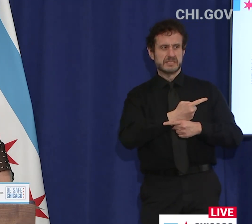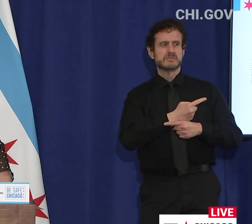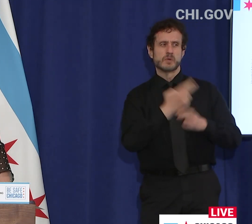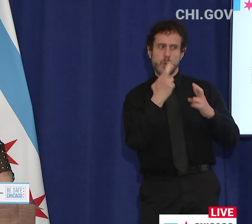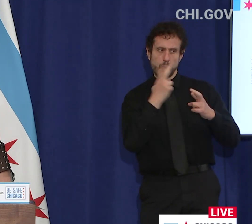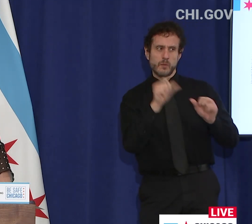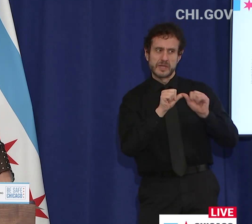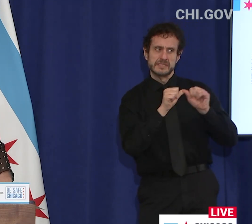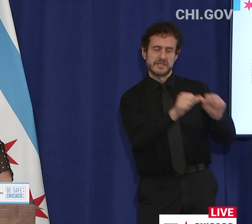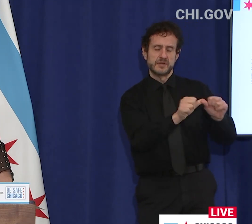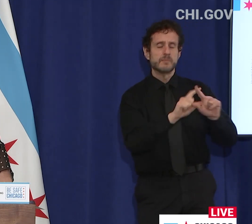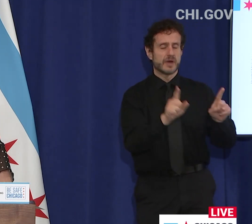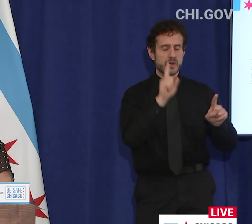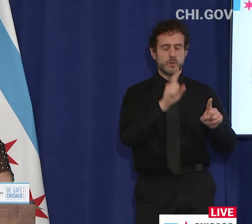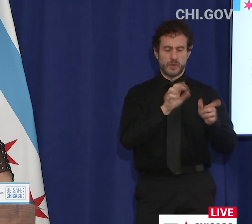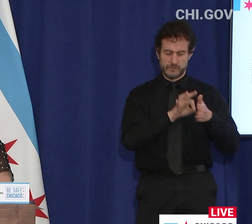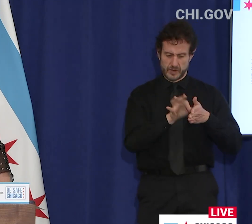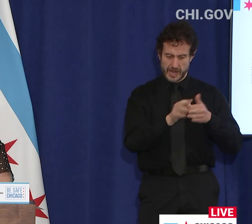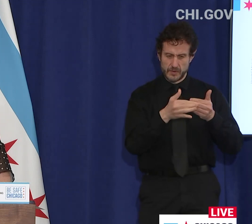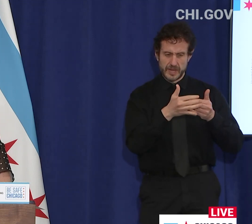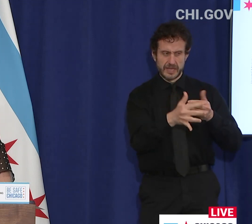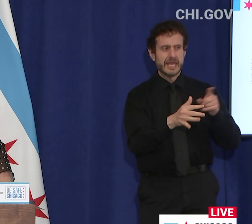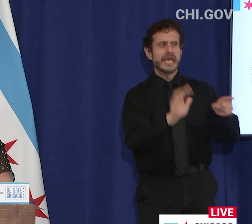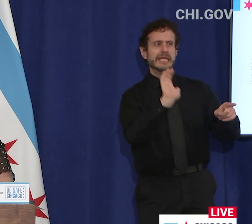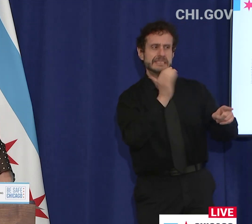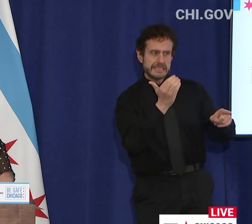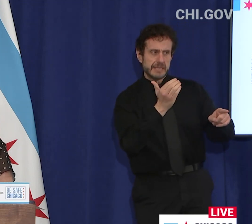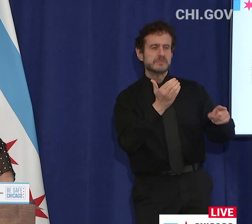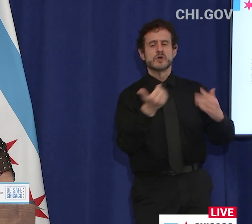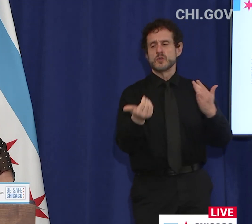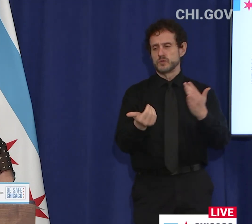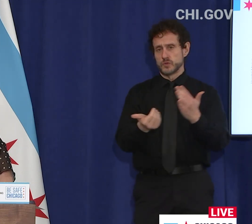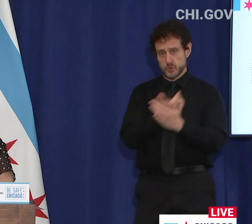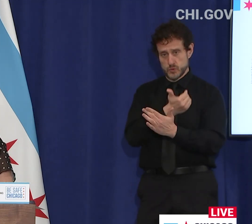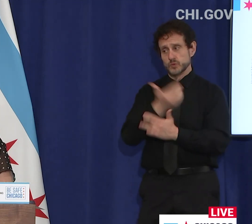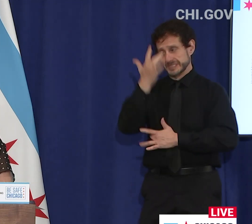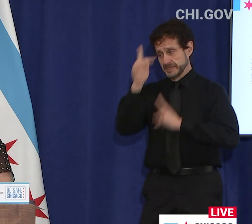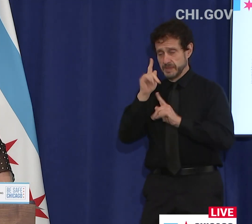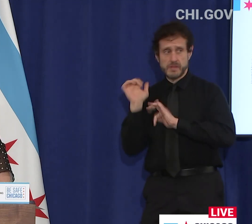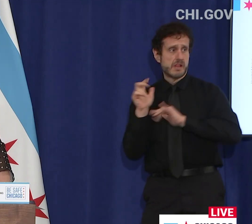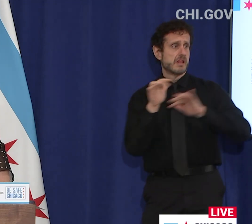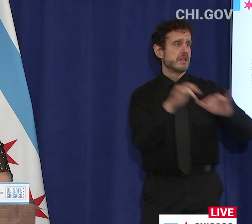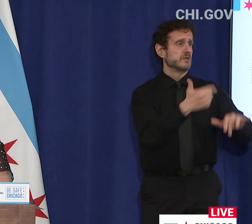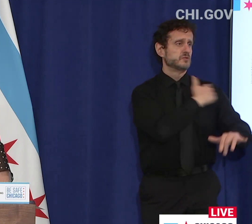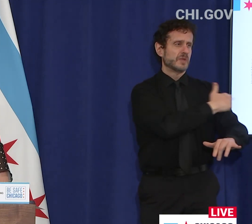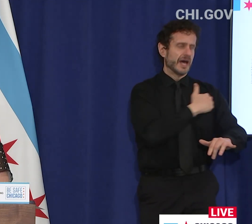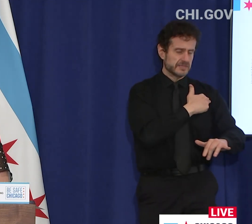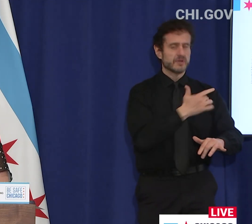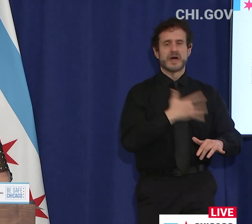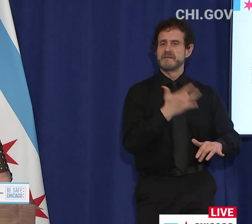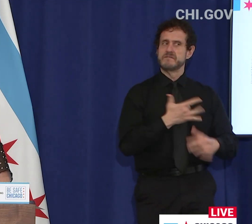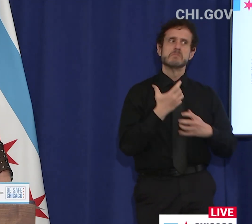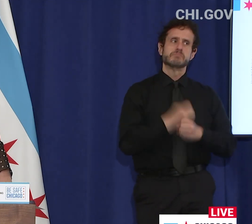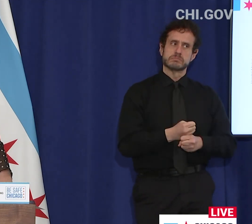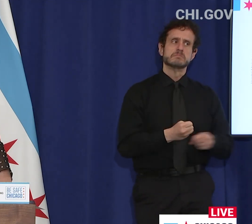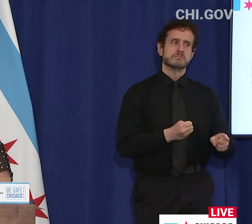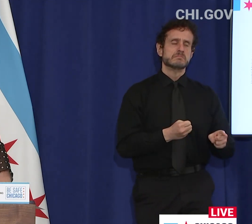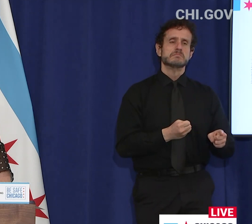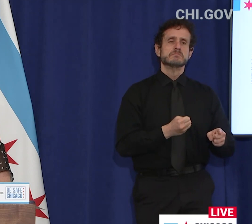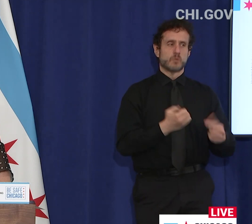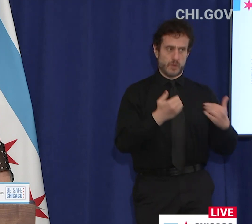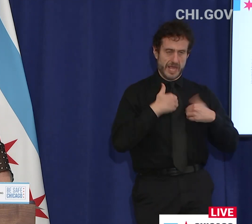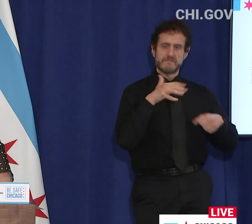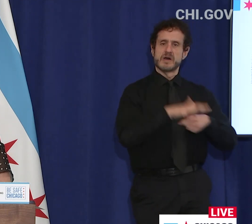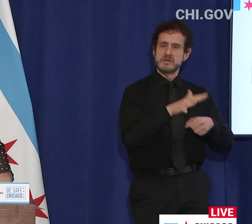as we've been counting forward, this is looking good, and it's the part that I feel in a lot of ways the most confident about. It's where